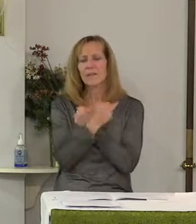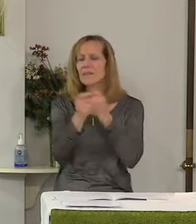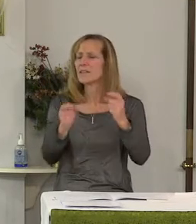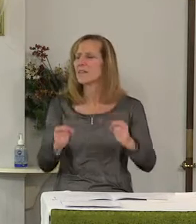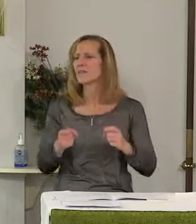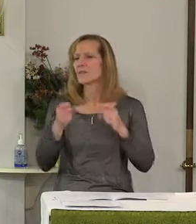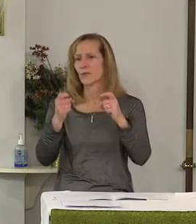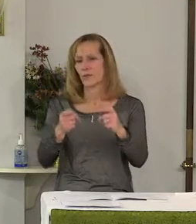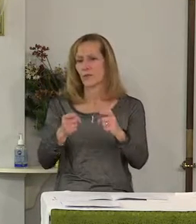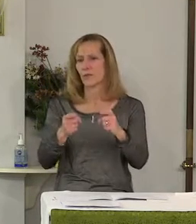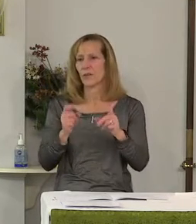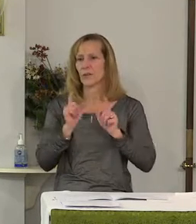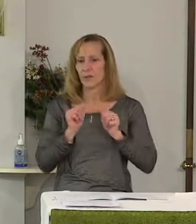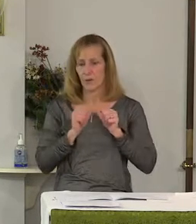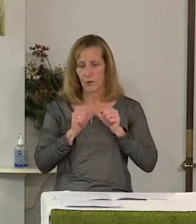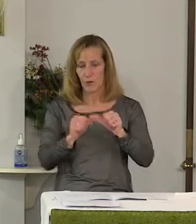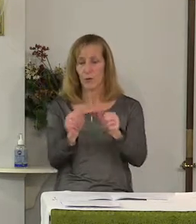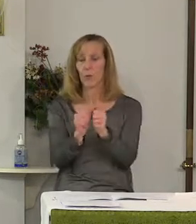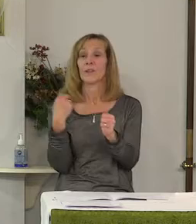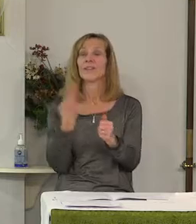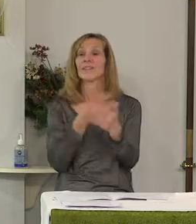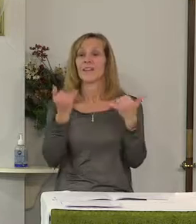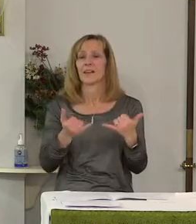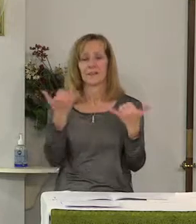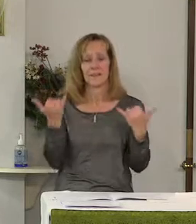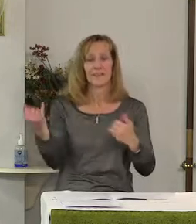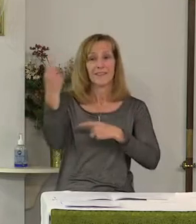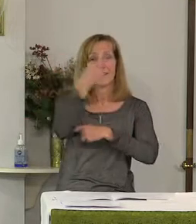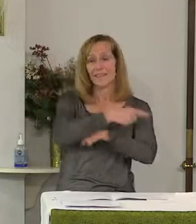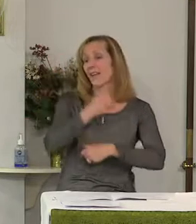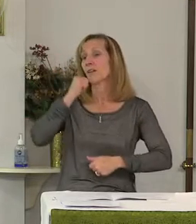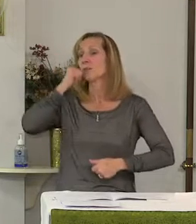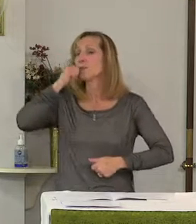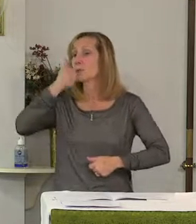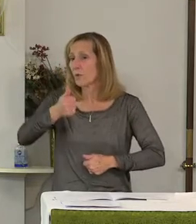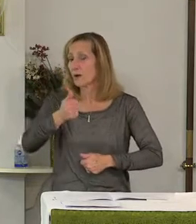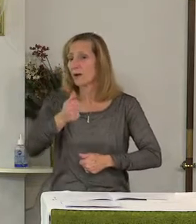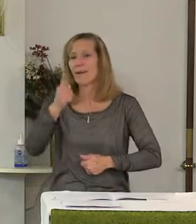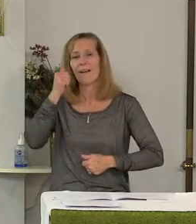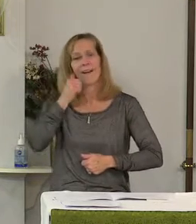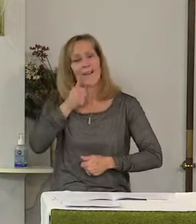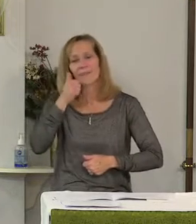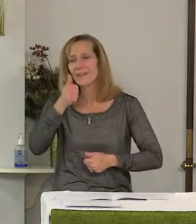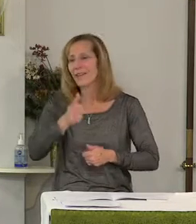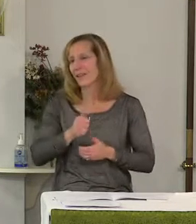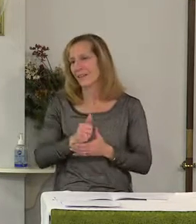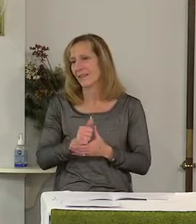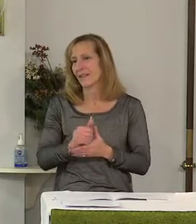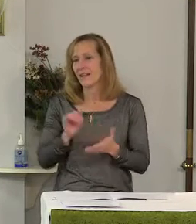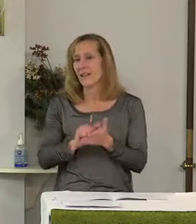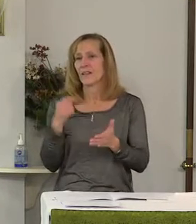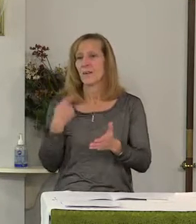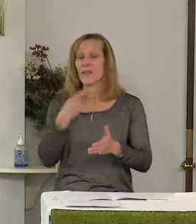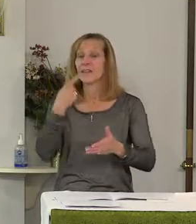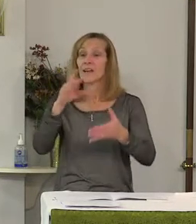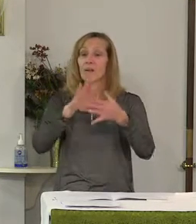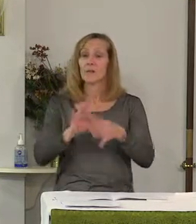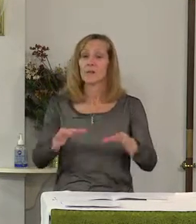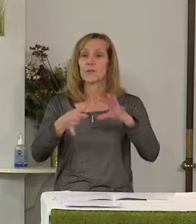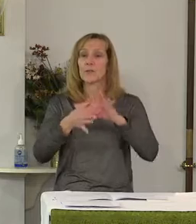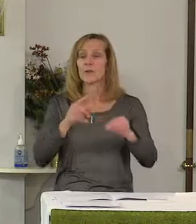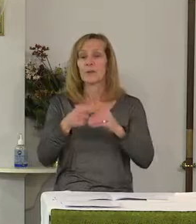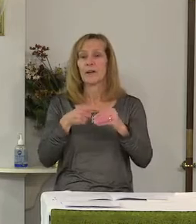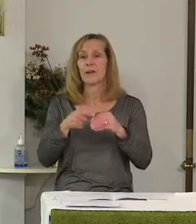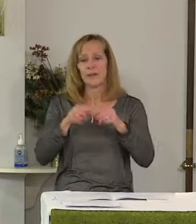treasure. Go with us now, today, tomorrow, every day, that we tell the story of